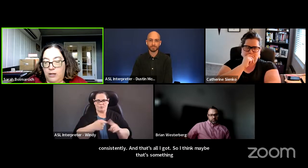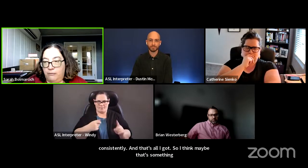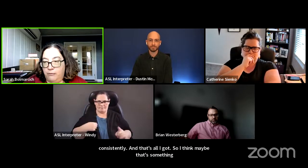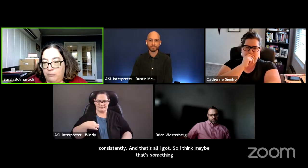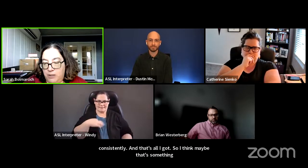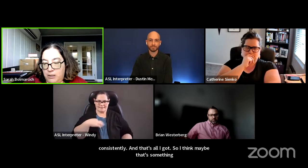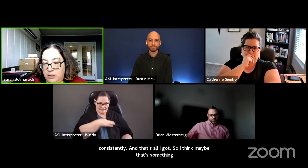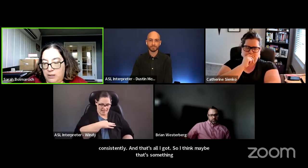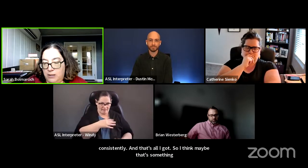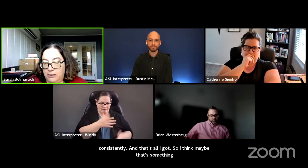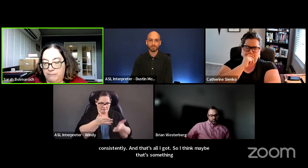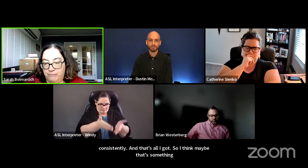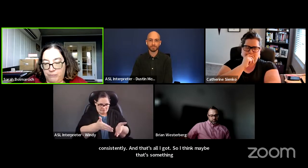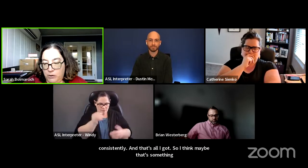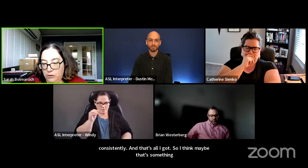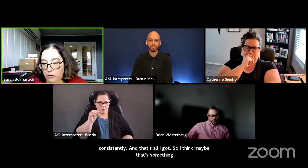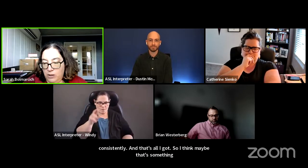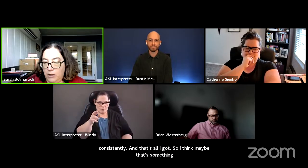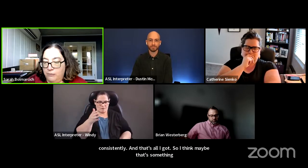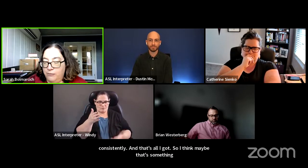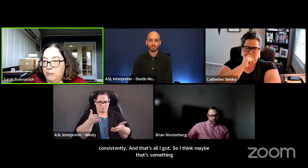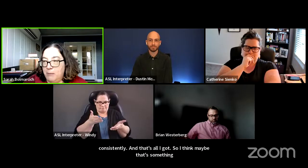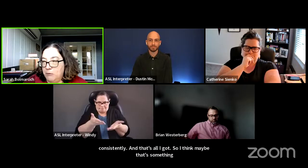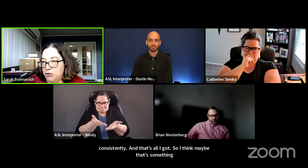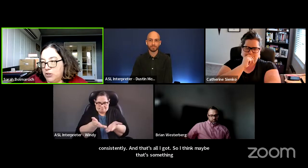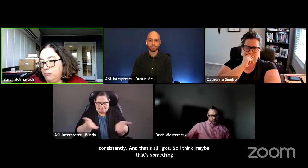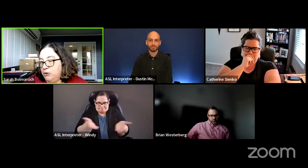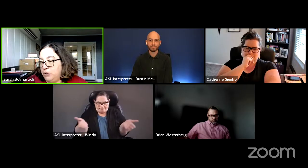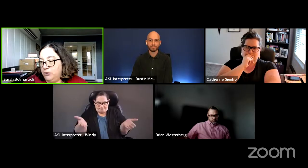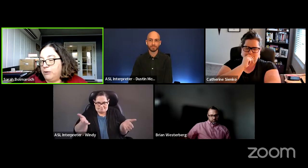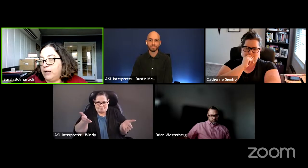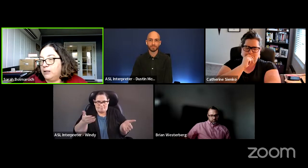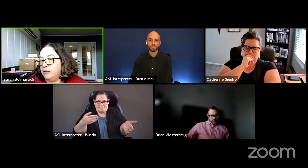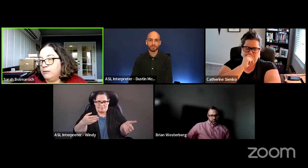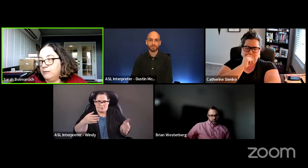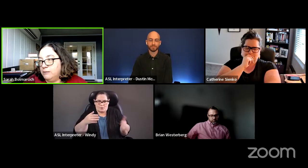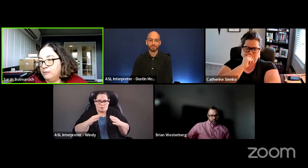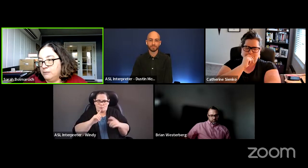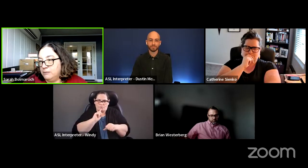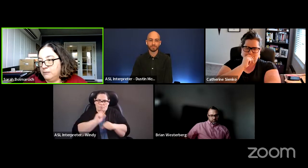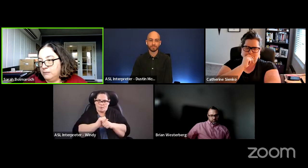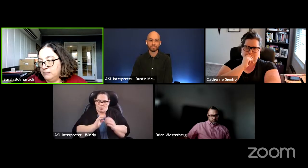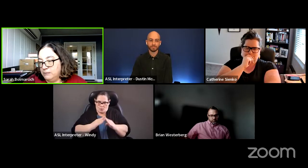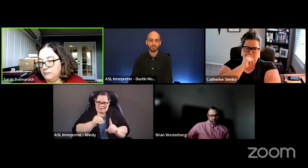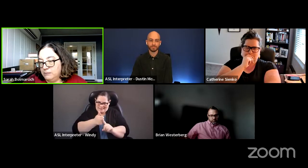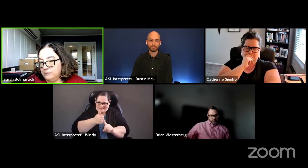or from the members of the community directly.